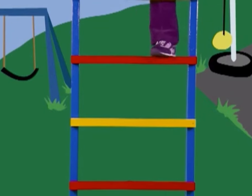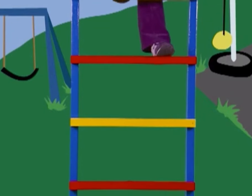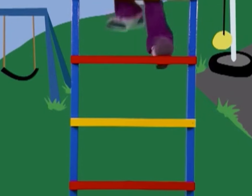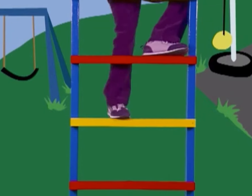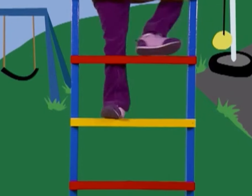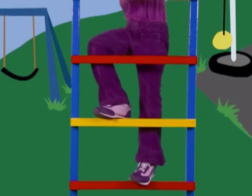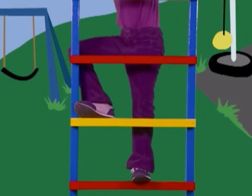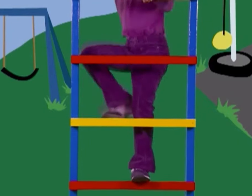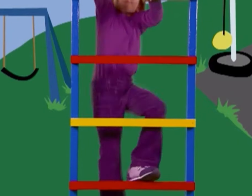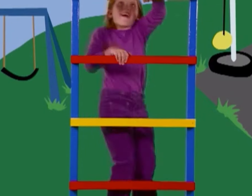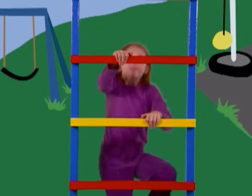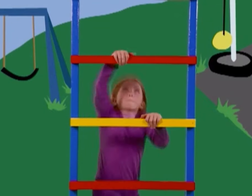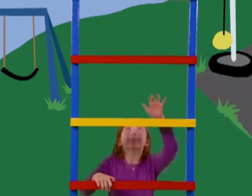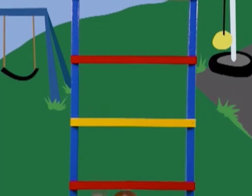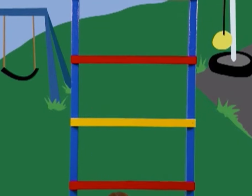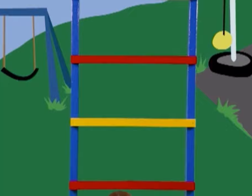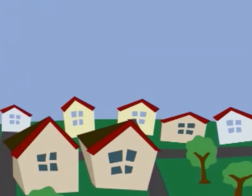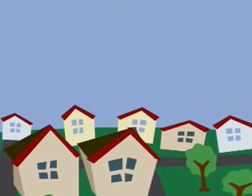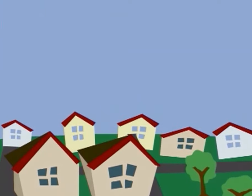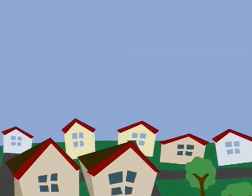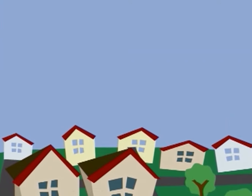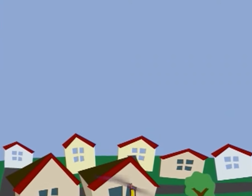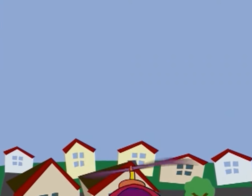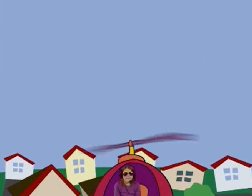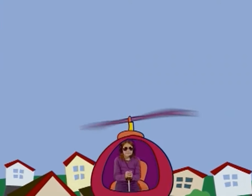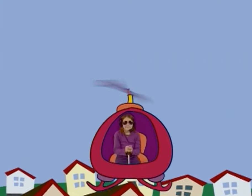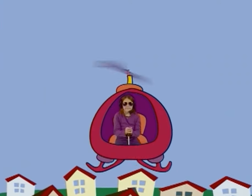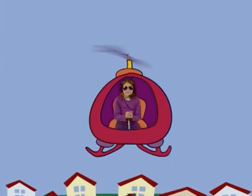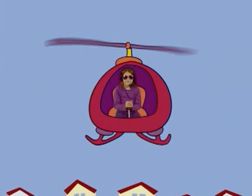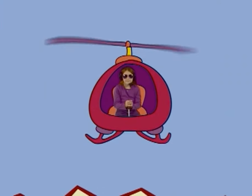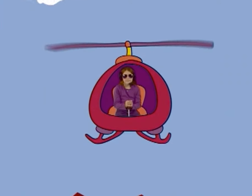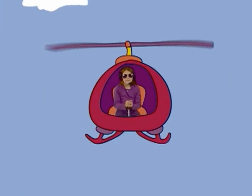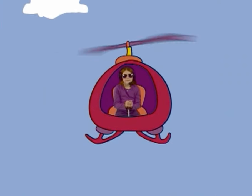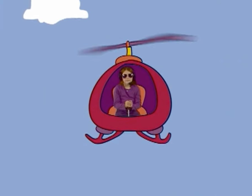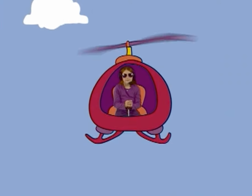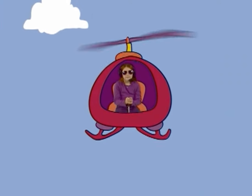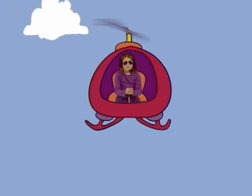with Alex and Leah. Come and play.